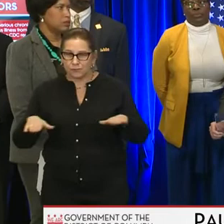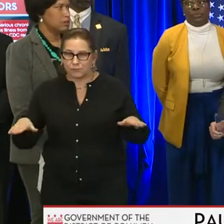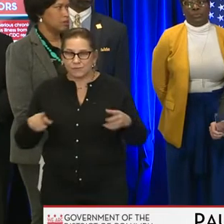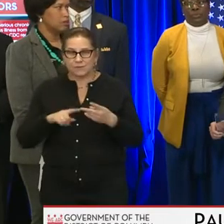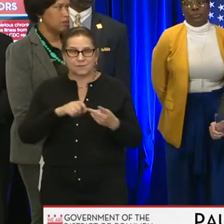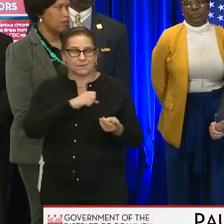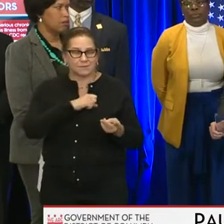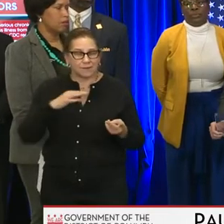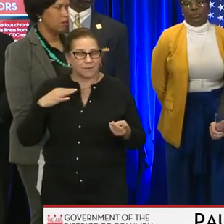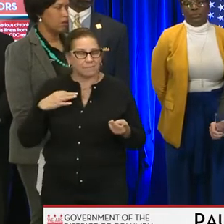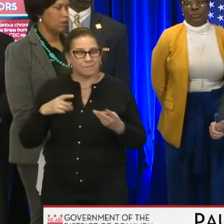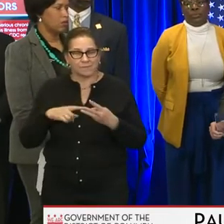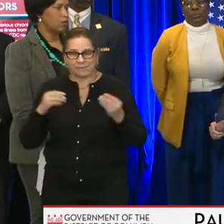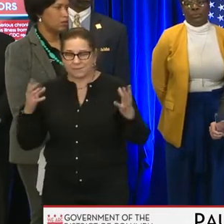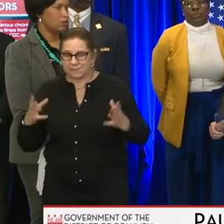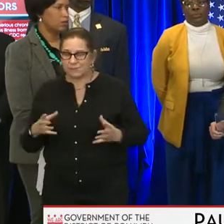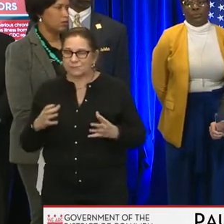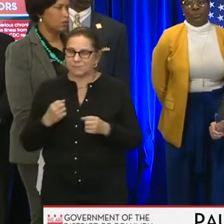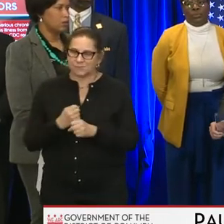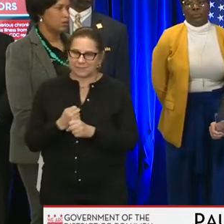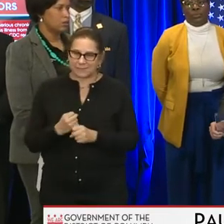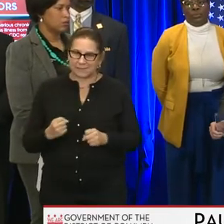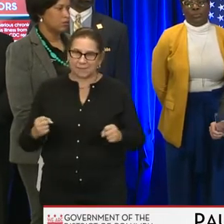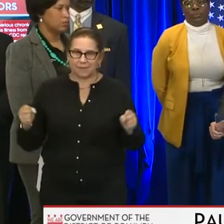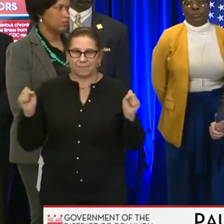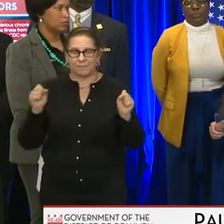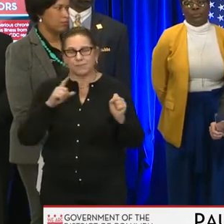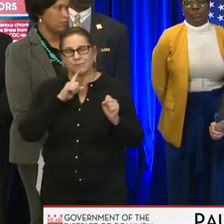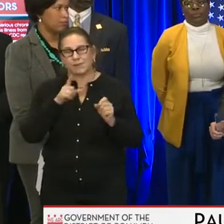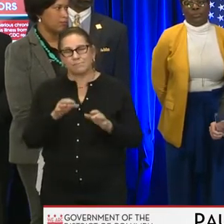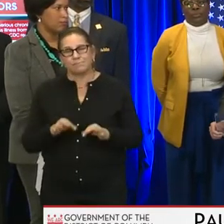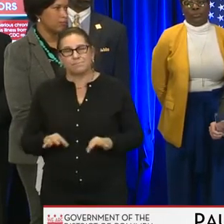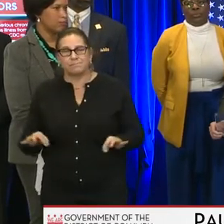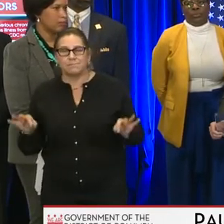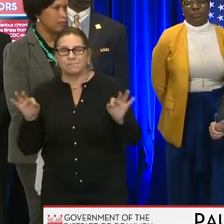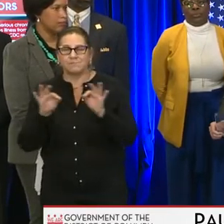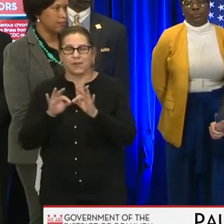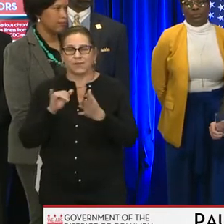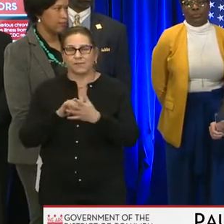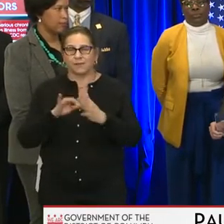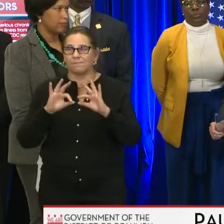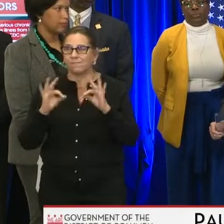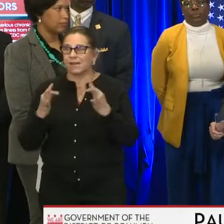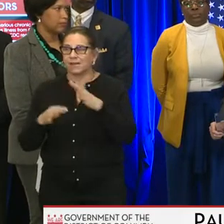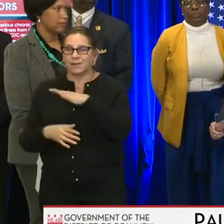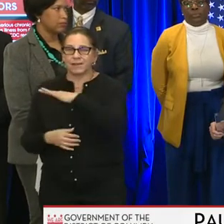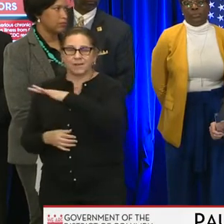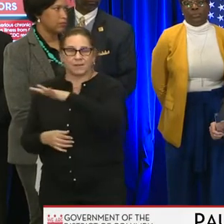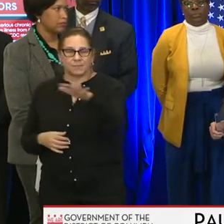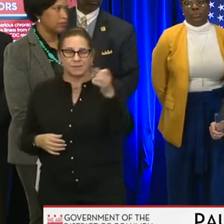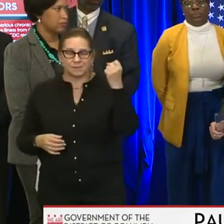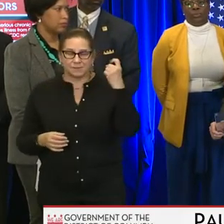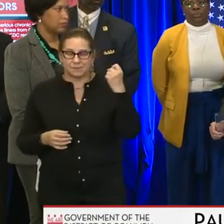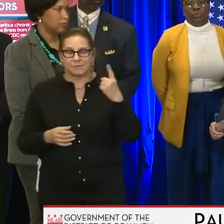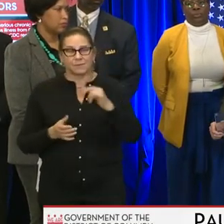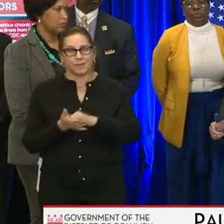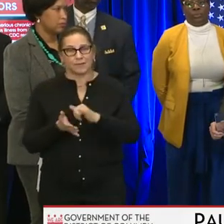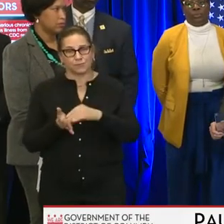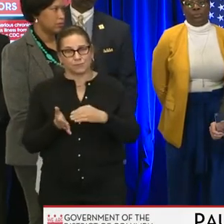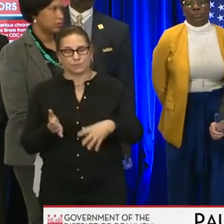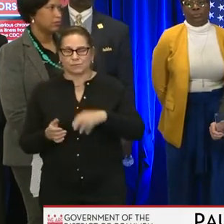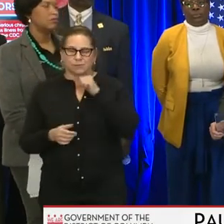And it is important that families understand that because children are not in school and their students are not in school, they should also not